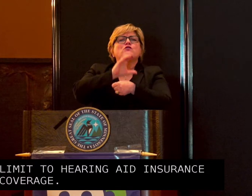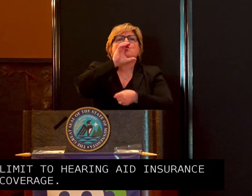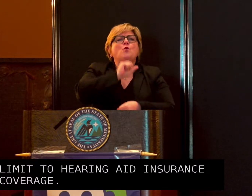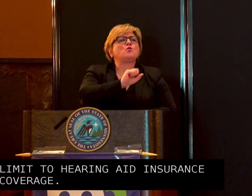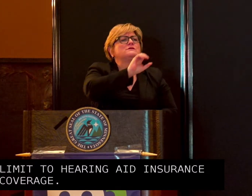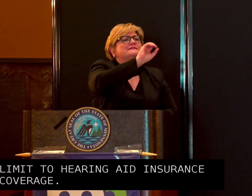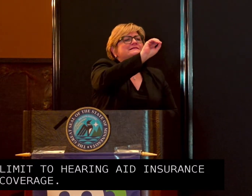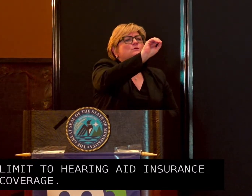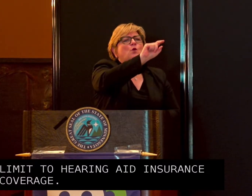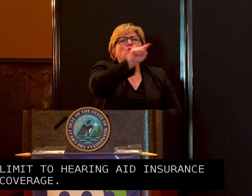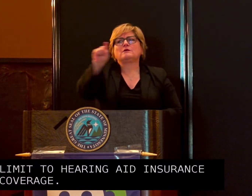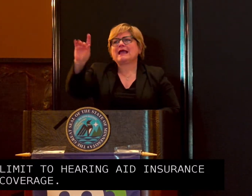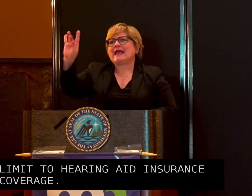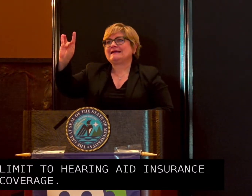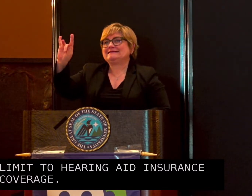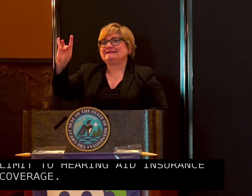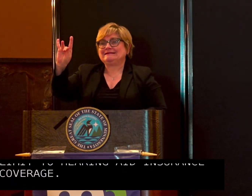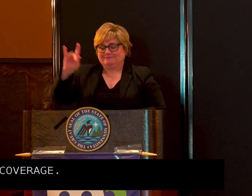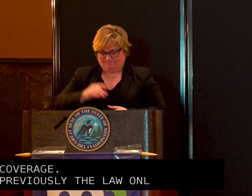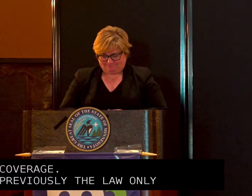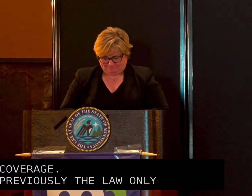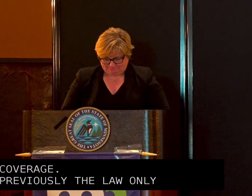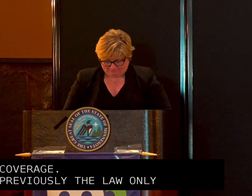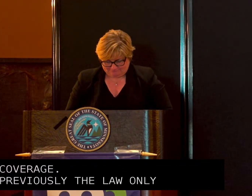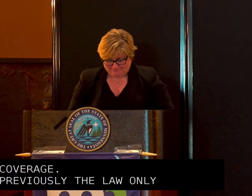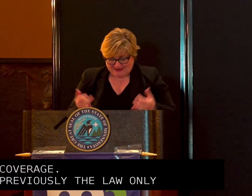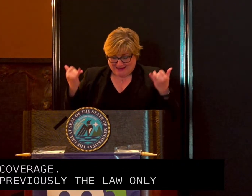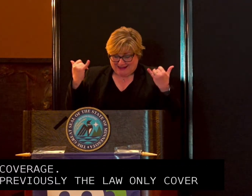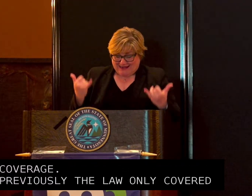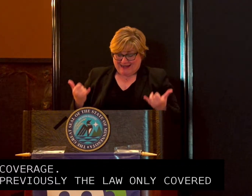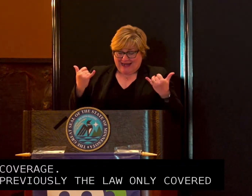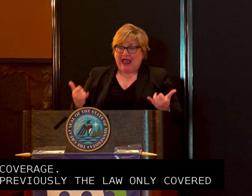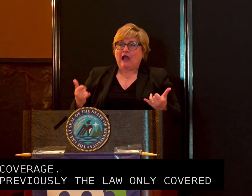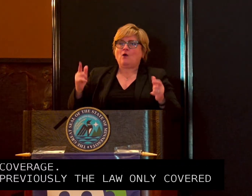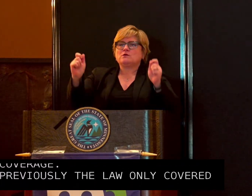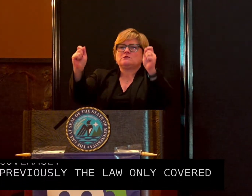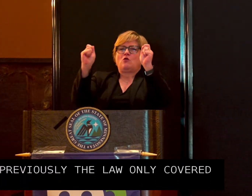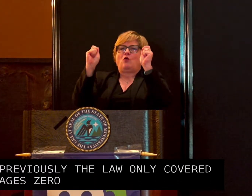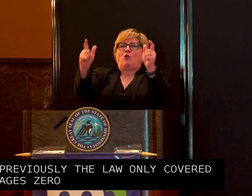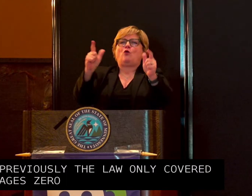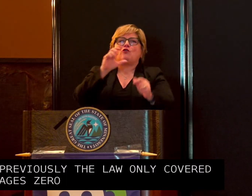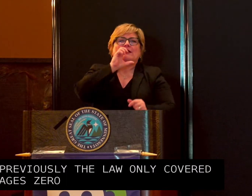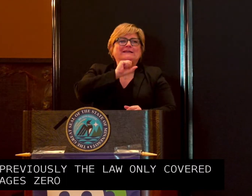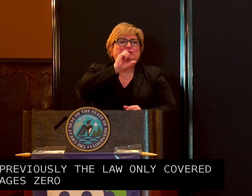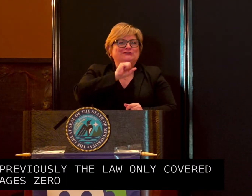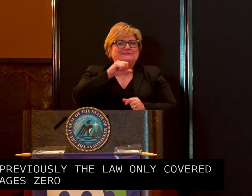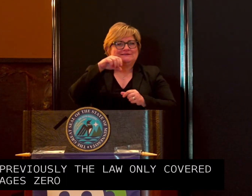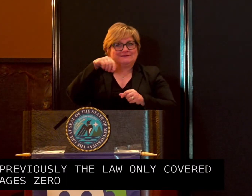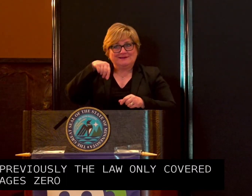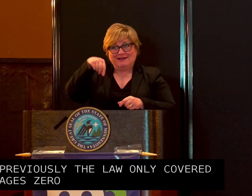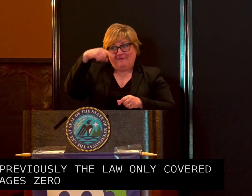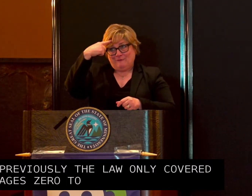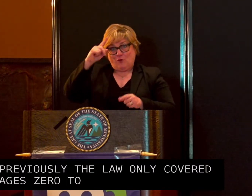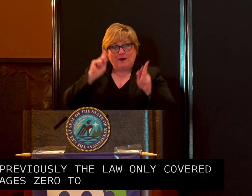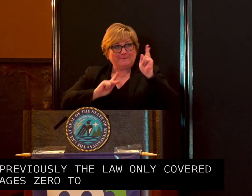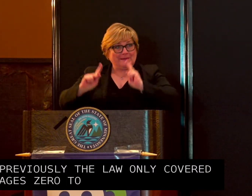Previously, the law only covered ages 0 to 18, but